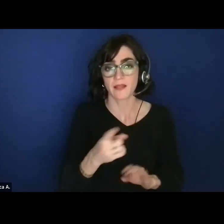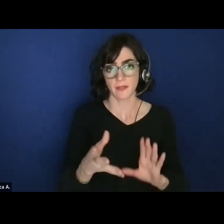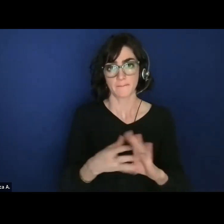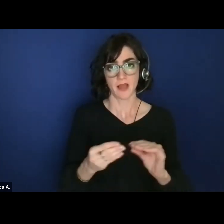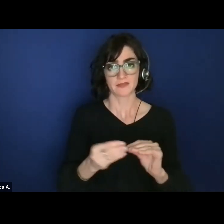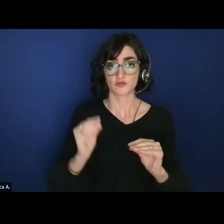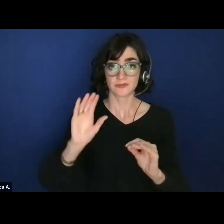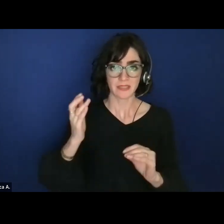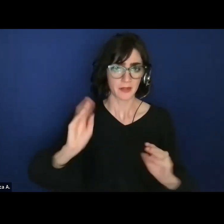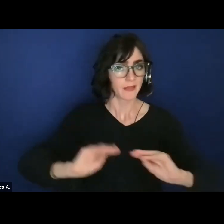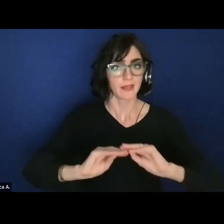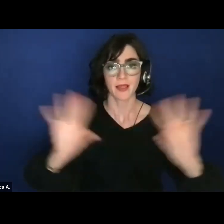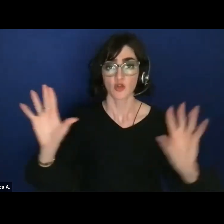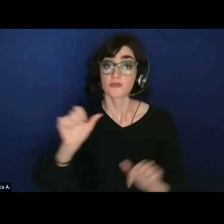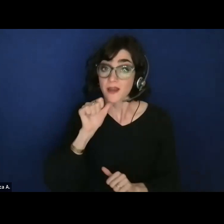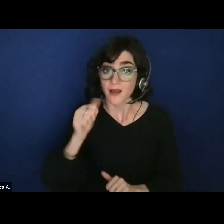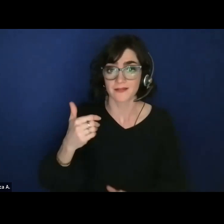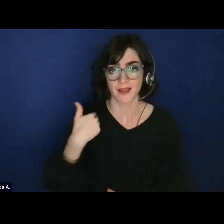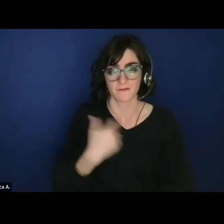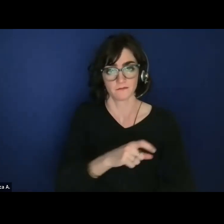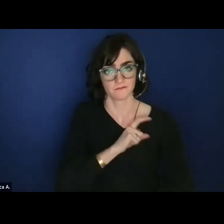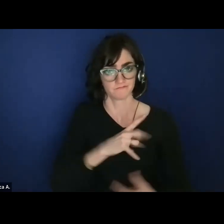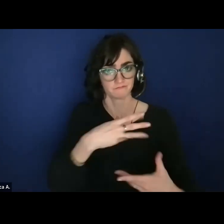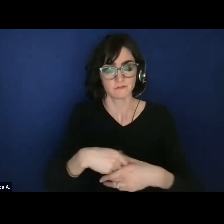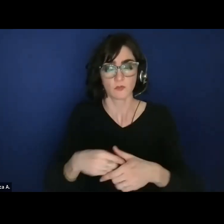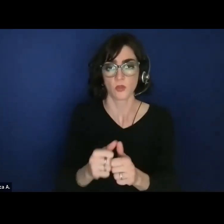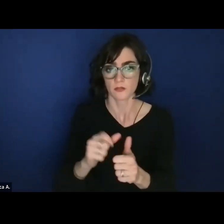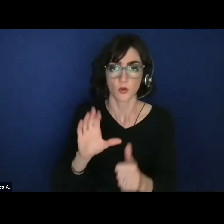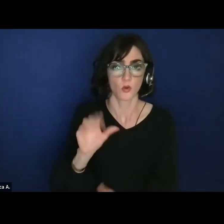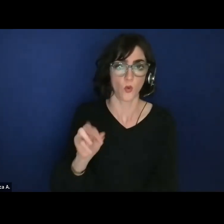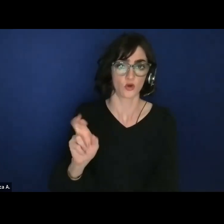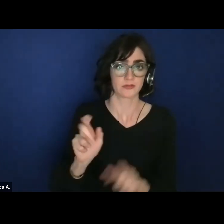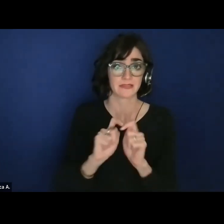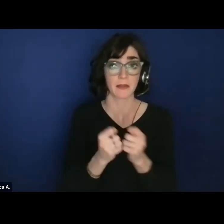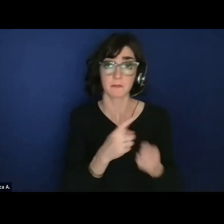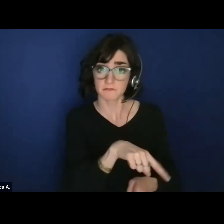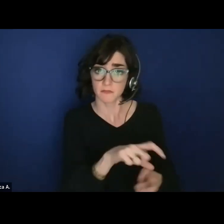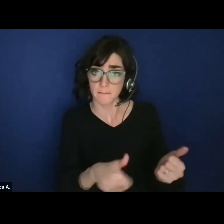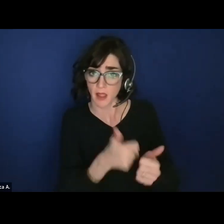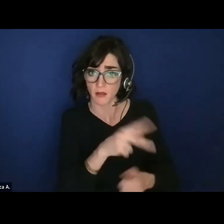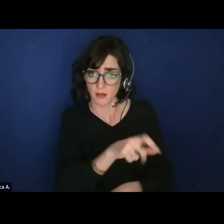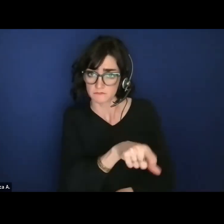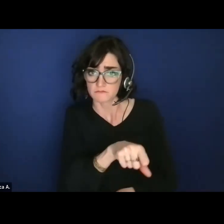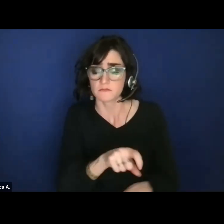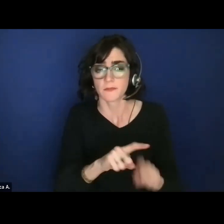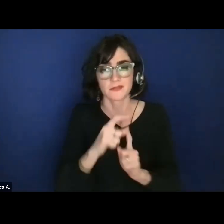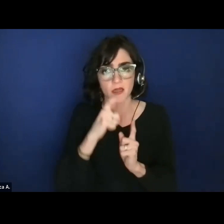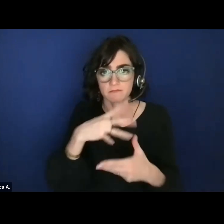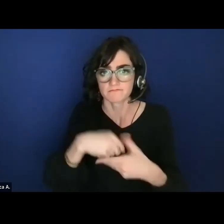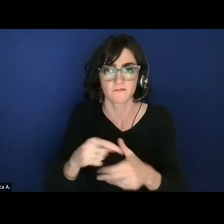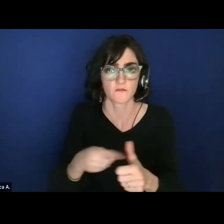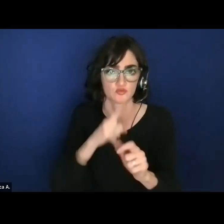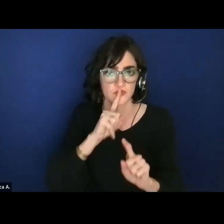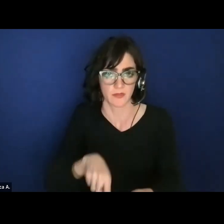to have law enforcement part of the core teams, and not that they aren't a backup. One of the things that struck me, though, with fire